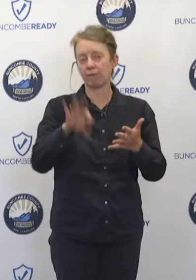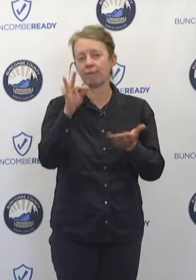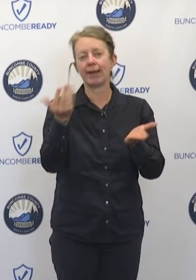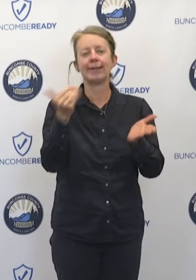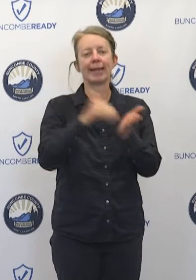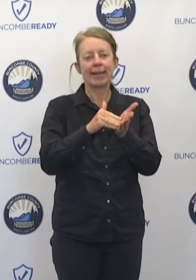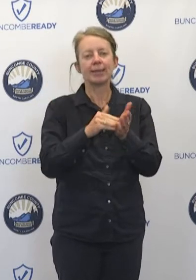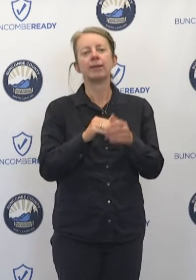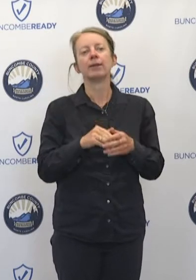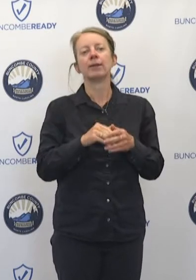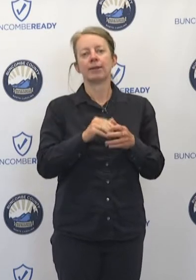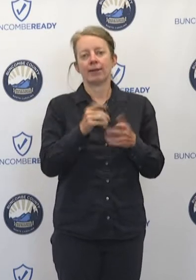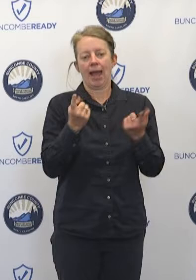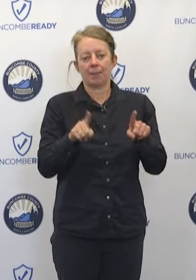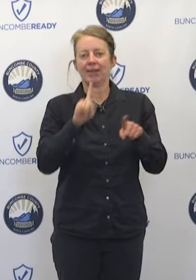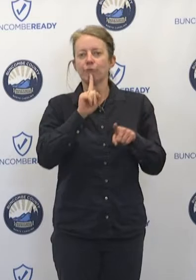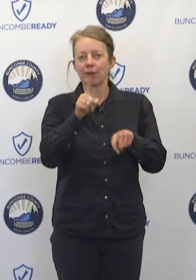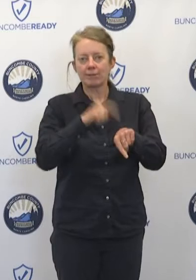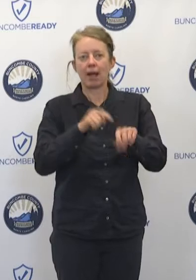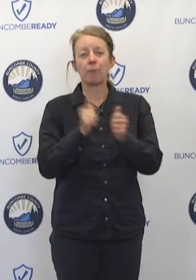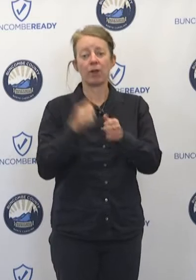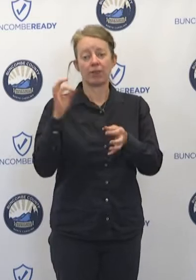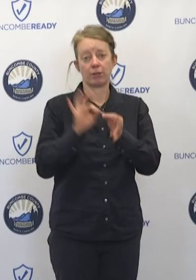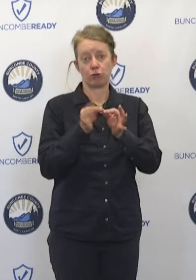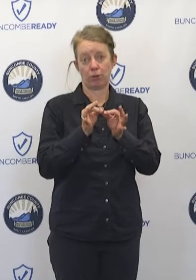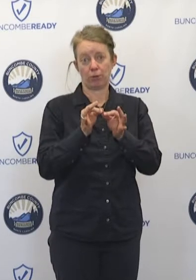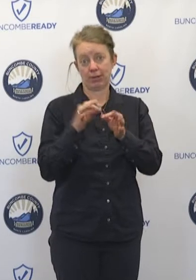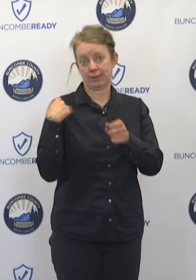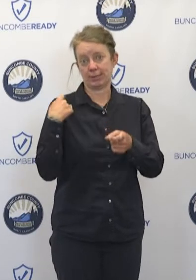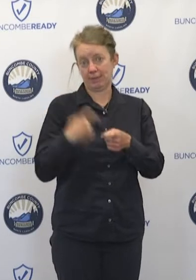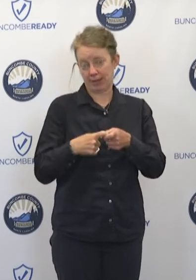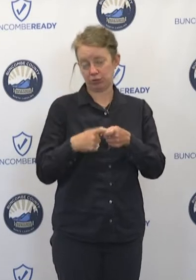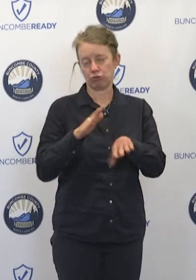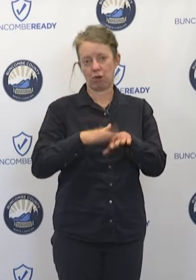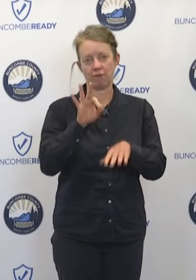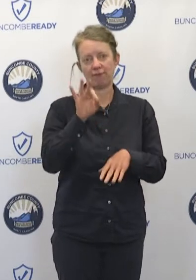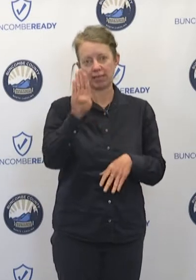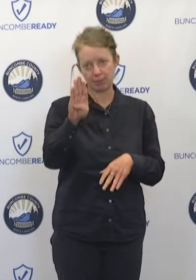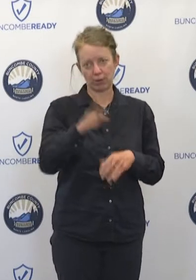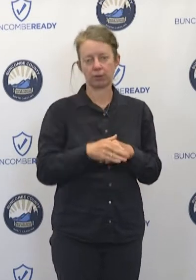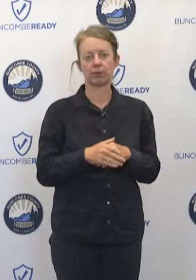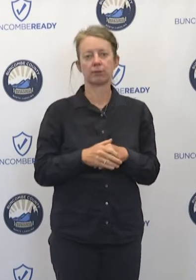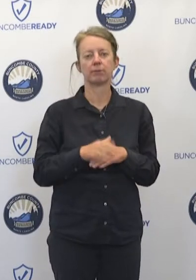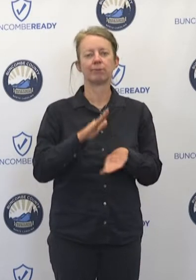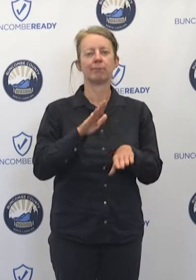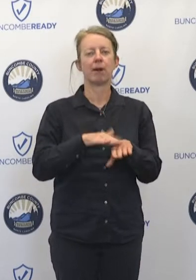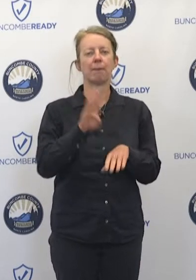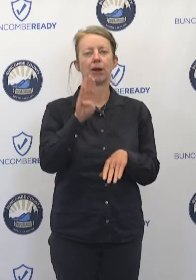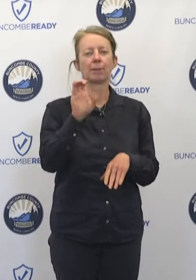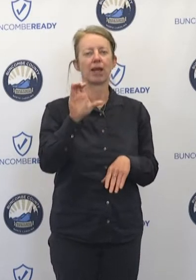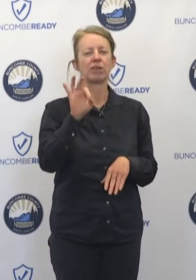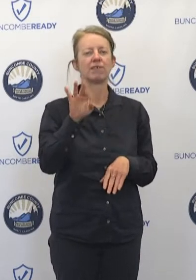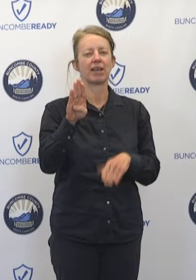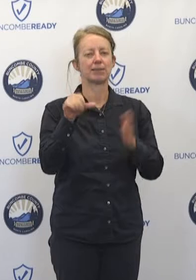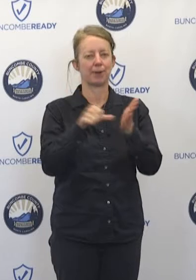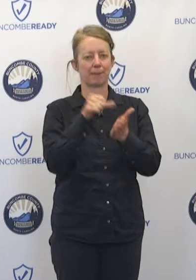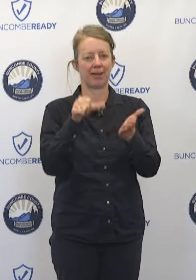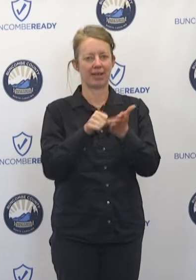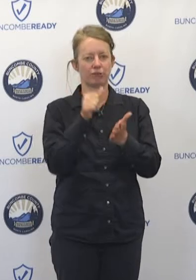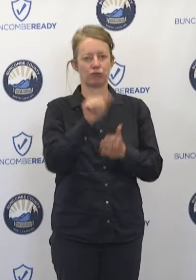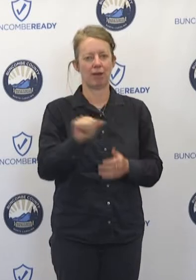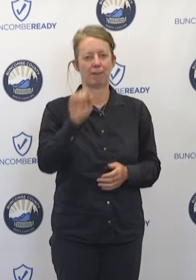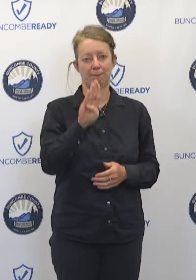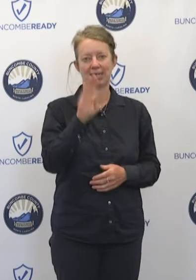in real-time Spanish on Facebook, and that can be found at Buncombe County's Facebook page